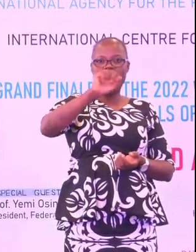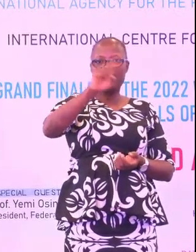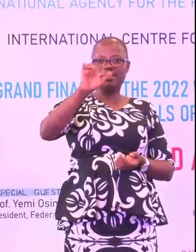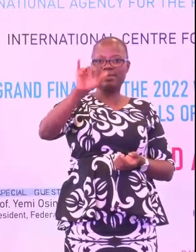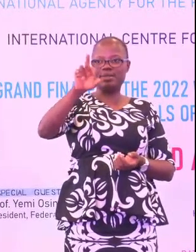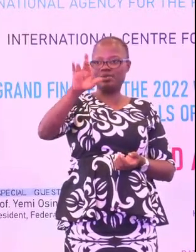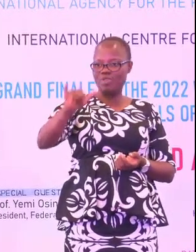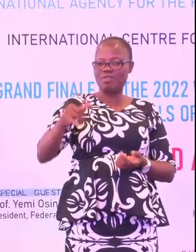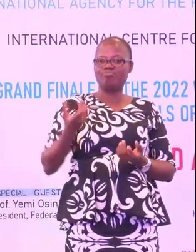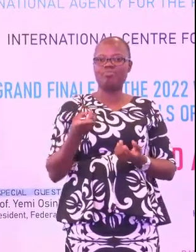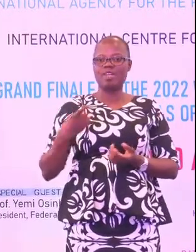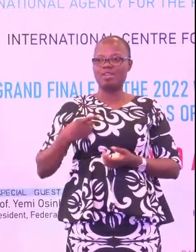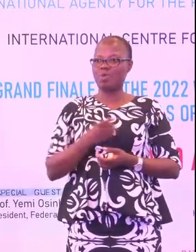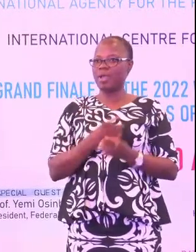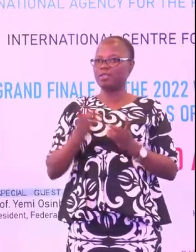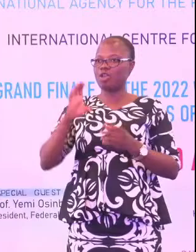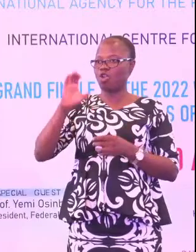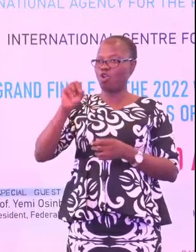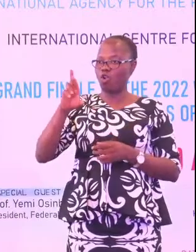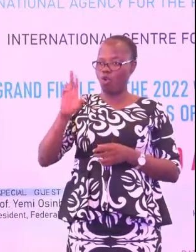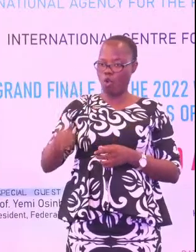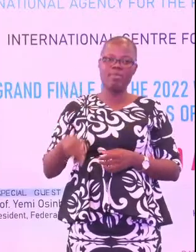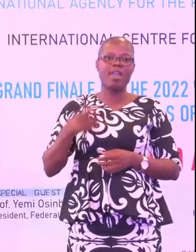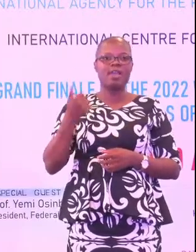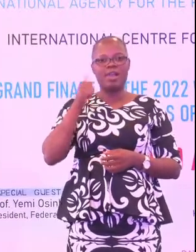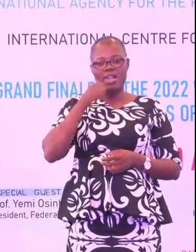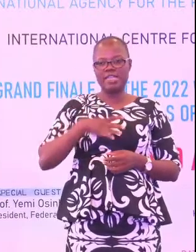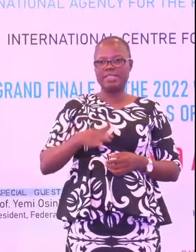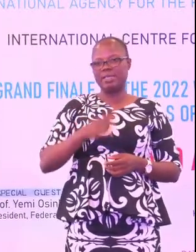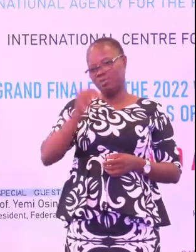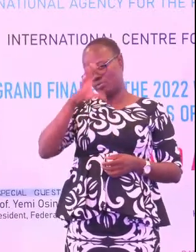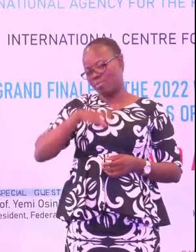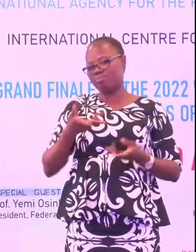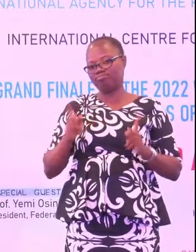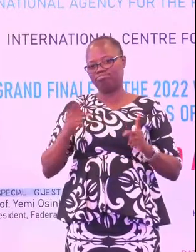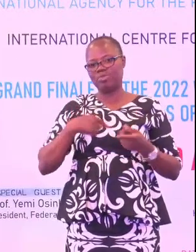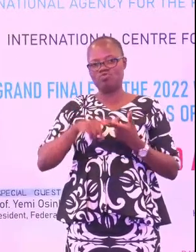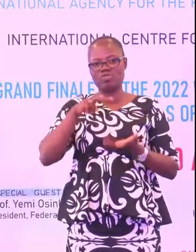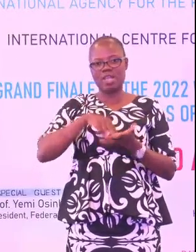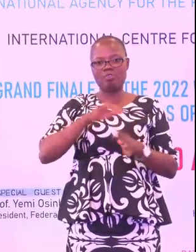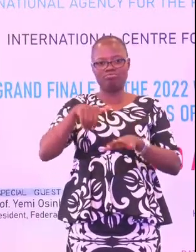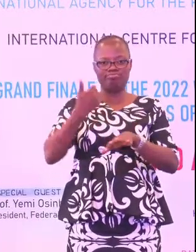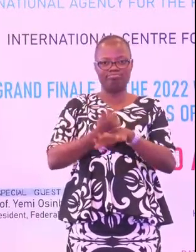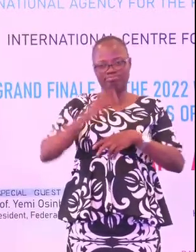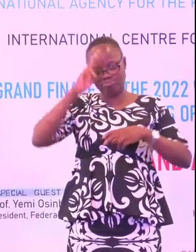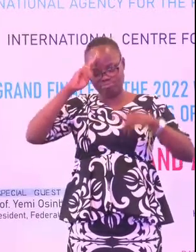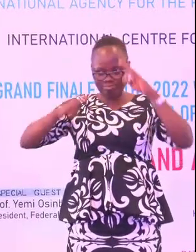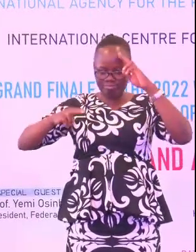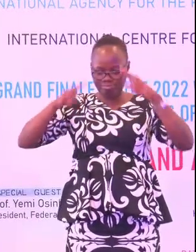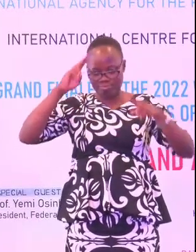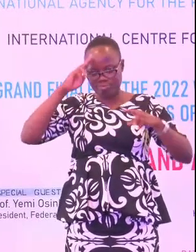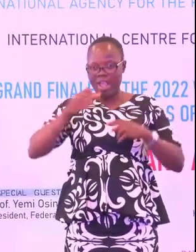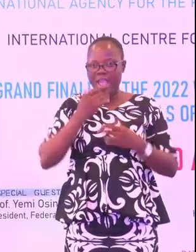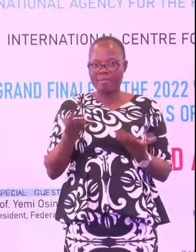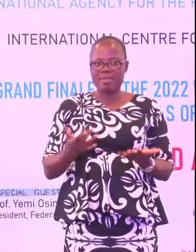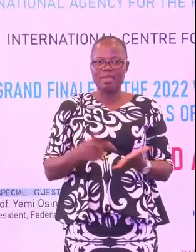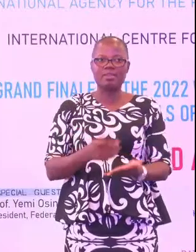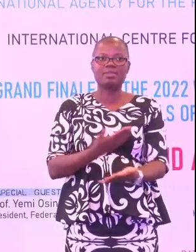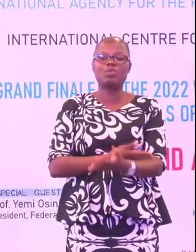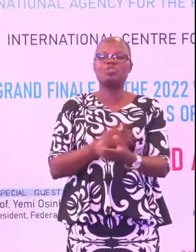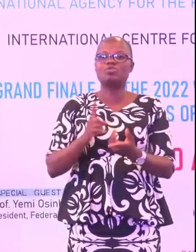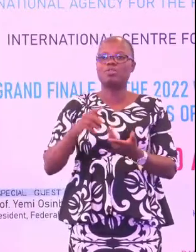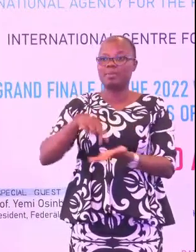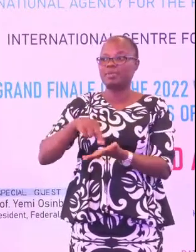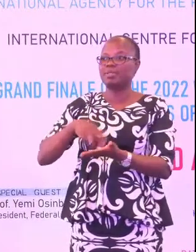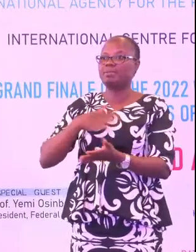Diplomatic Corps, ladies and gentlemen, permit me to stand on the existing protocol. I'm here this morning representing